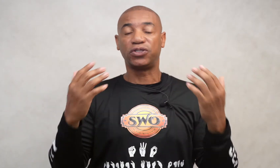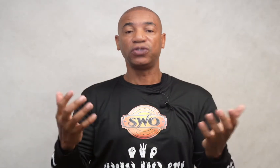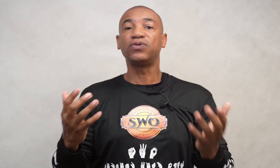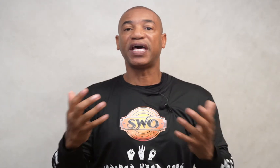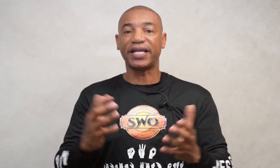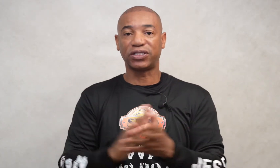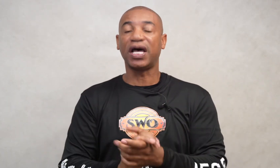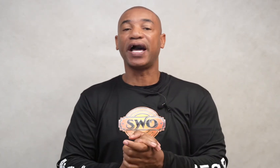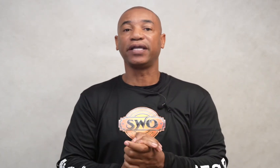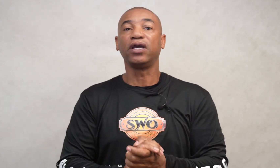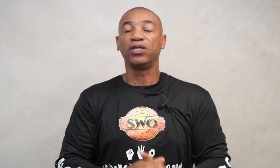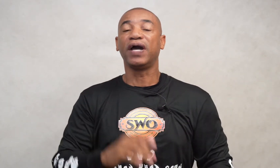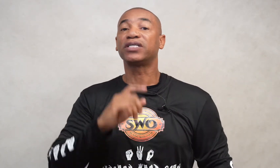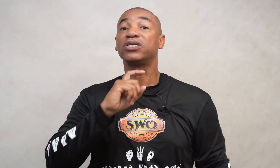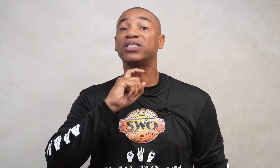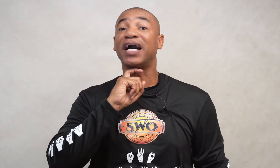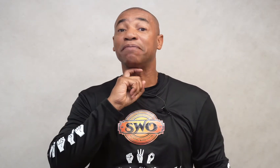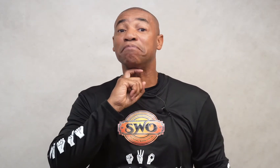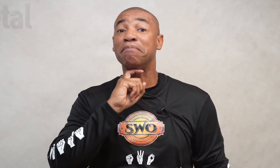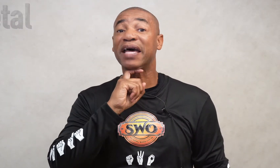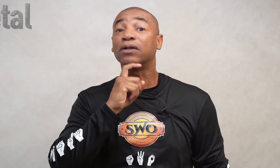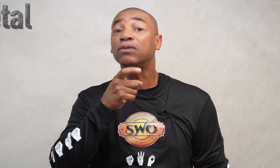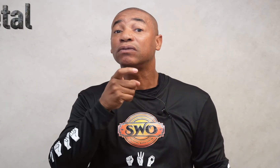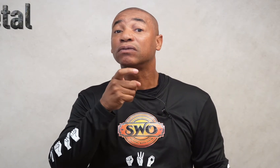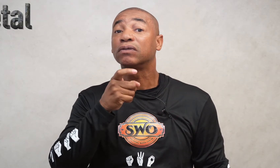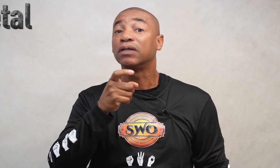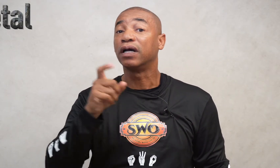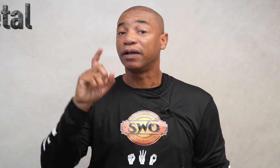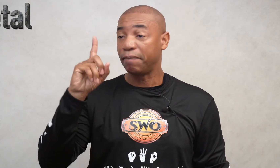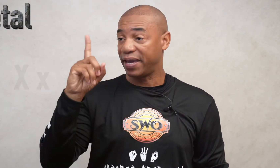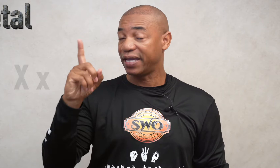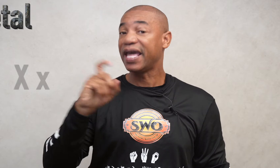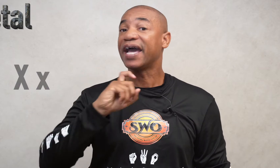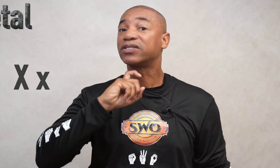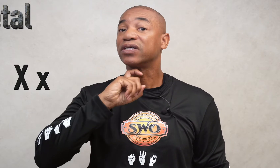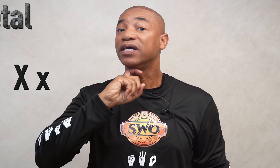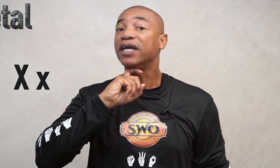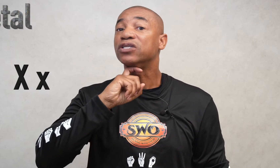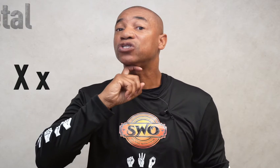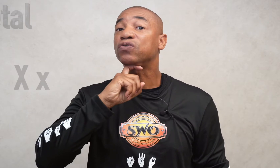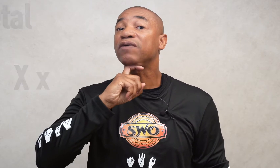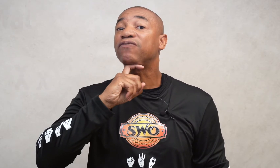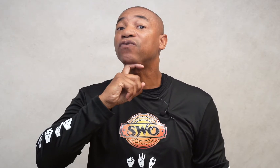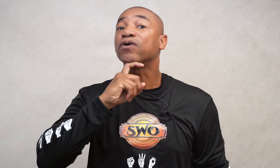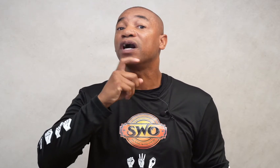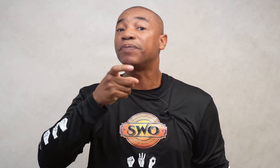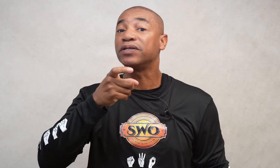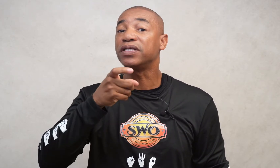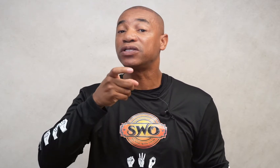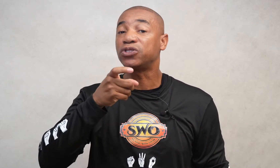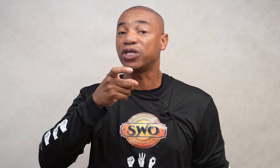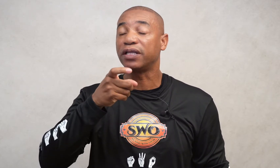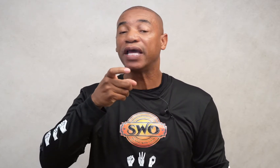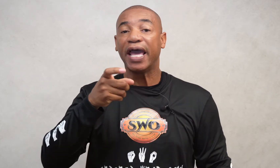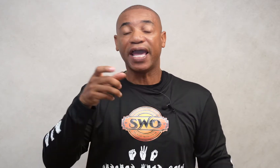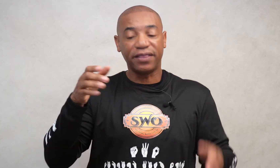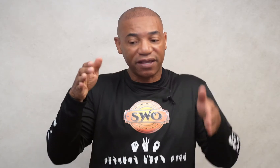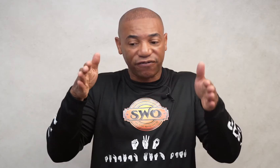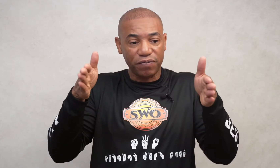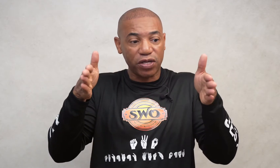do that sign, you actually sign metal, make an X, and scrape forward up underneath the chin. And then from here,